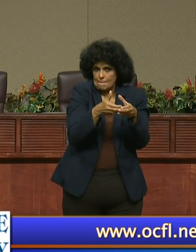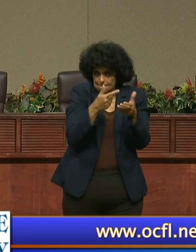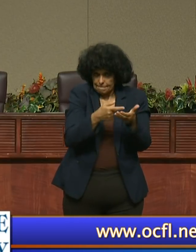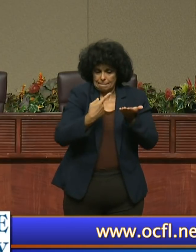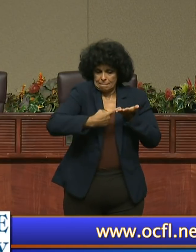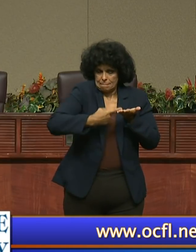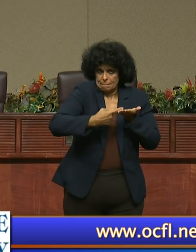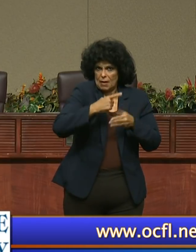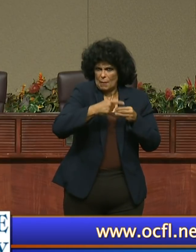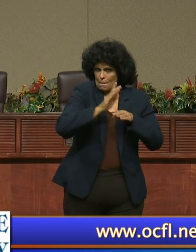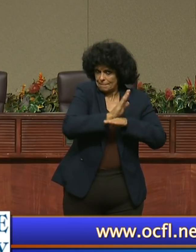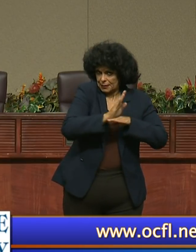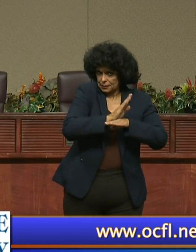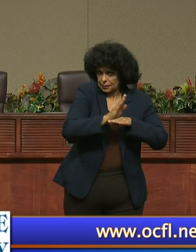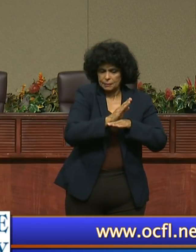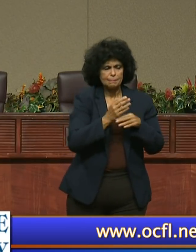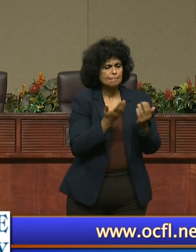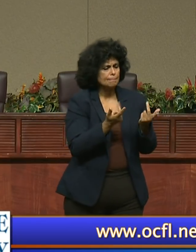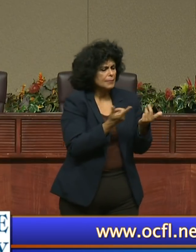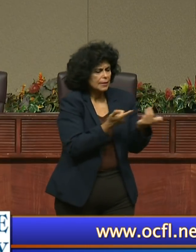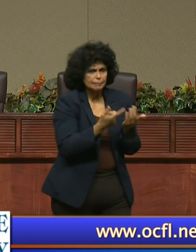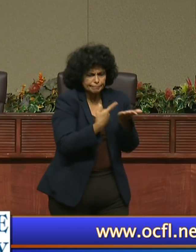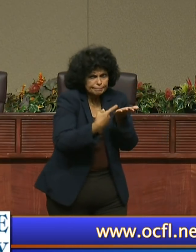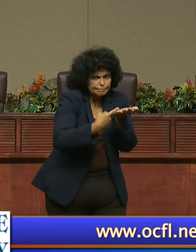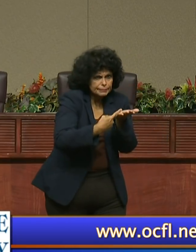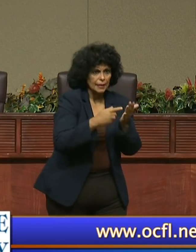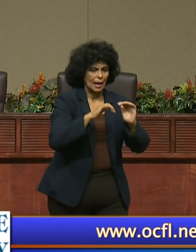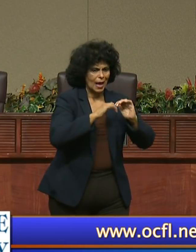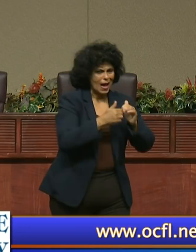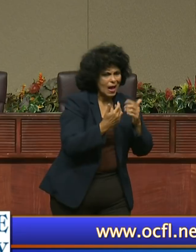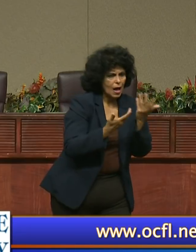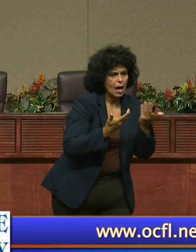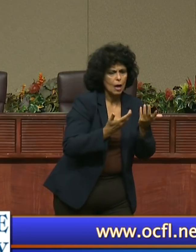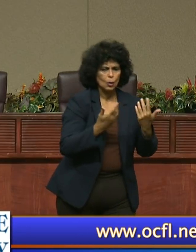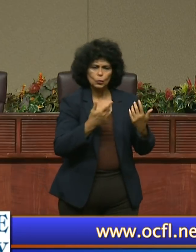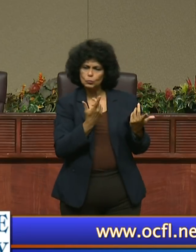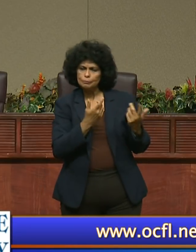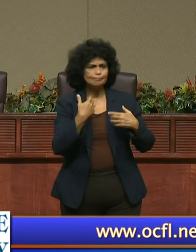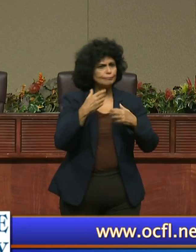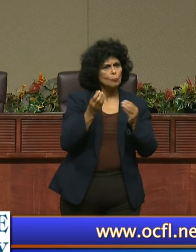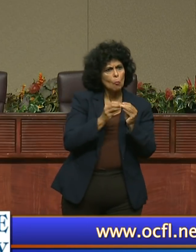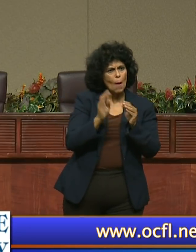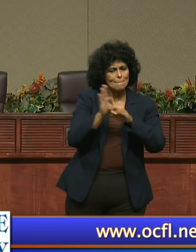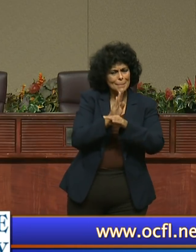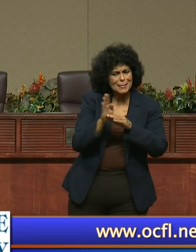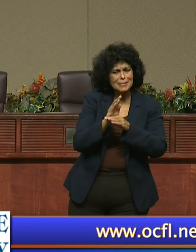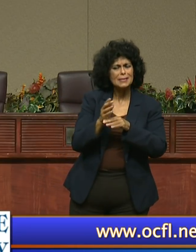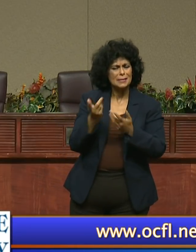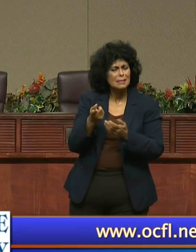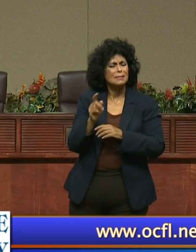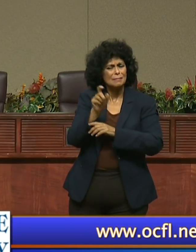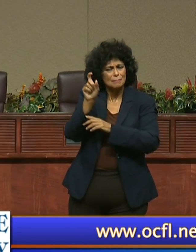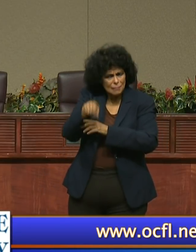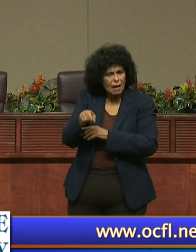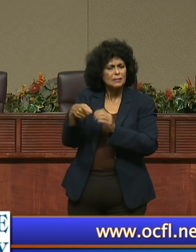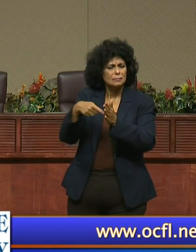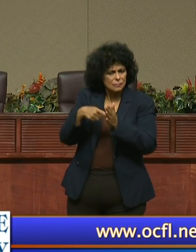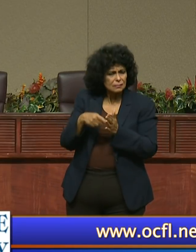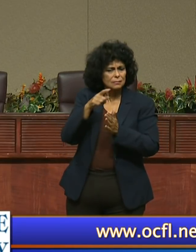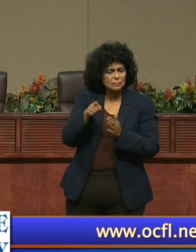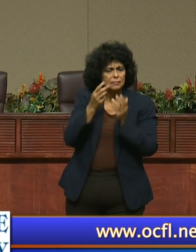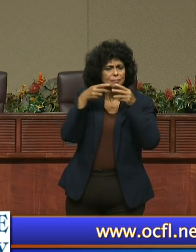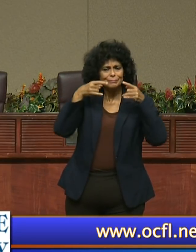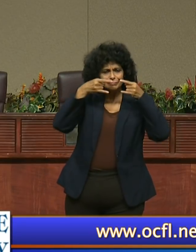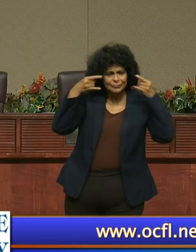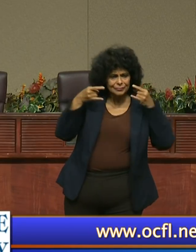the spread and get more businesses to comply with facial covering executive orders. The meeting will be held